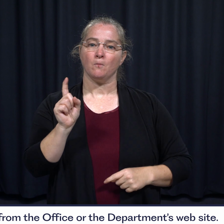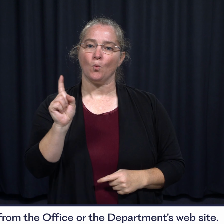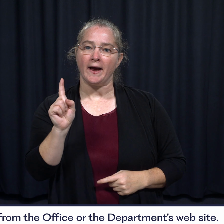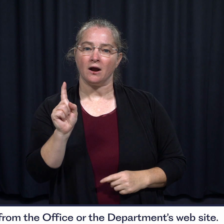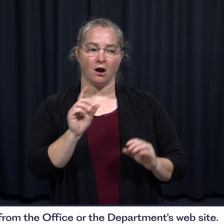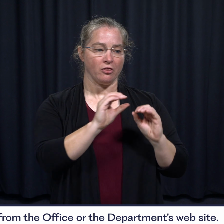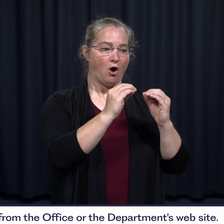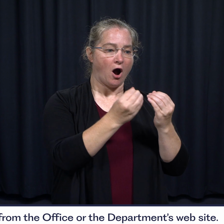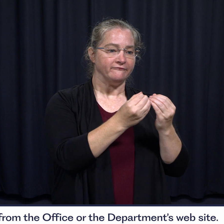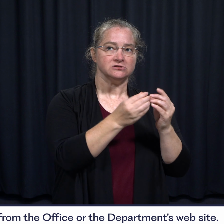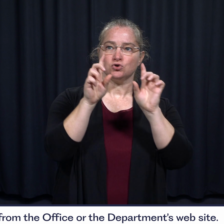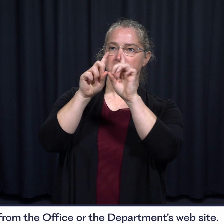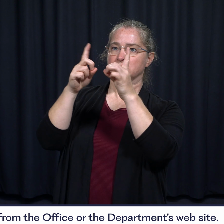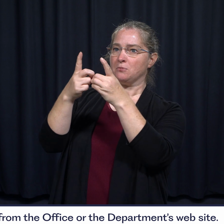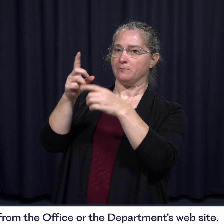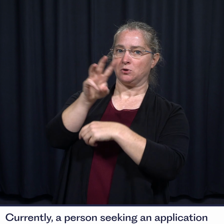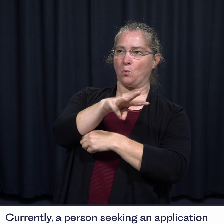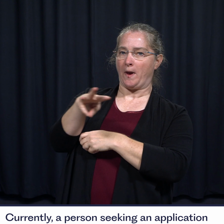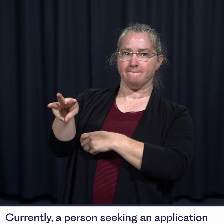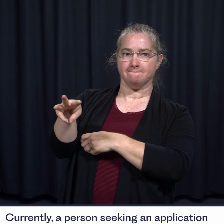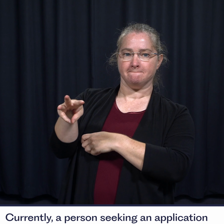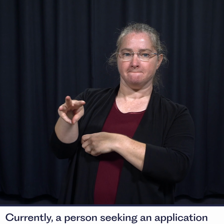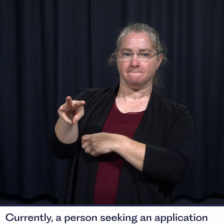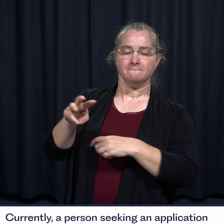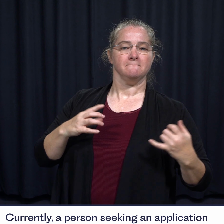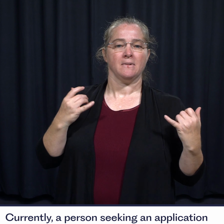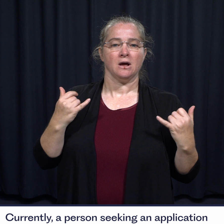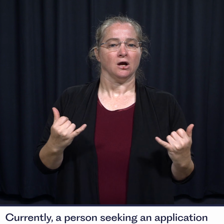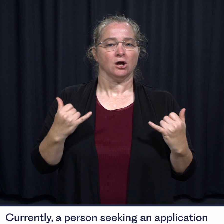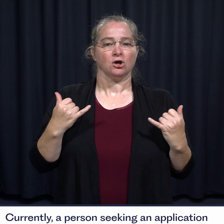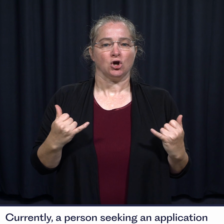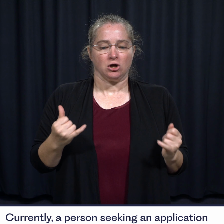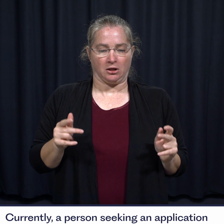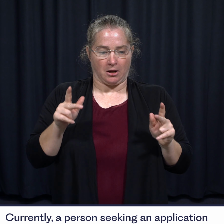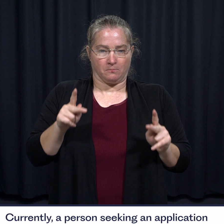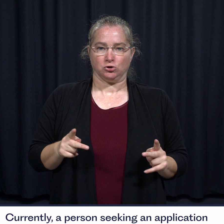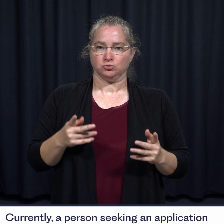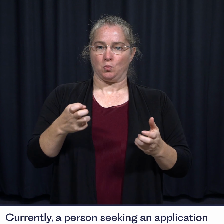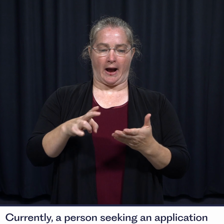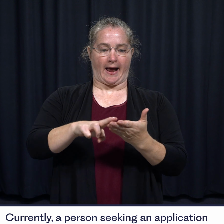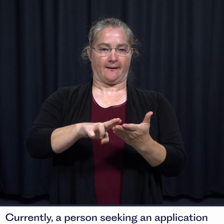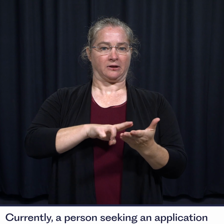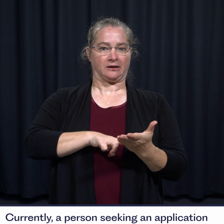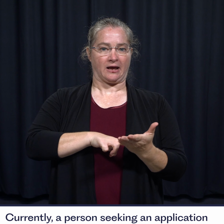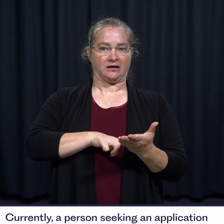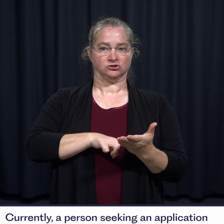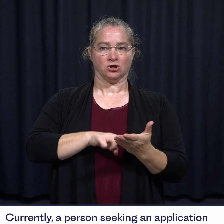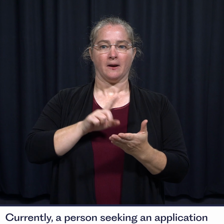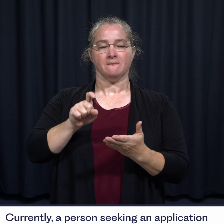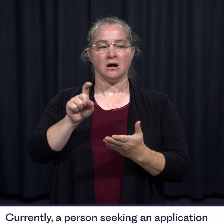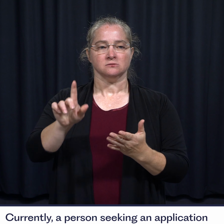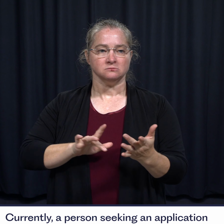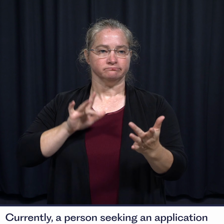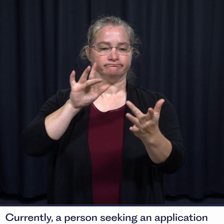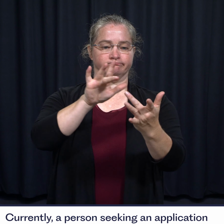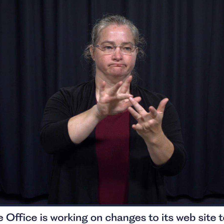the department's website. Currently, a person seeking an application needs to contact the office, but